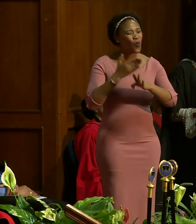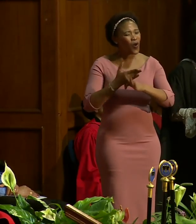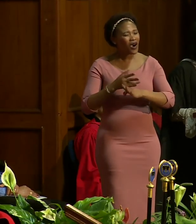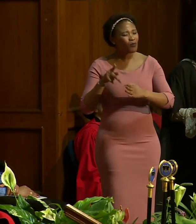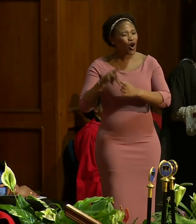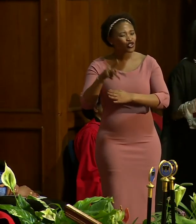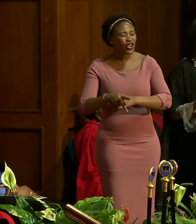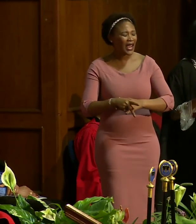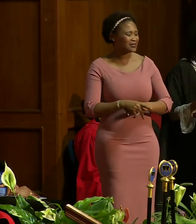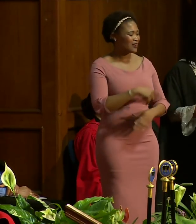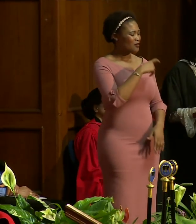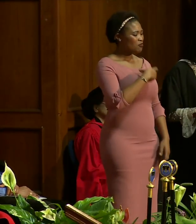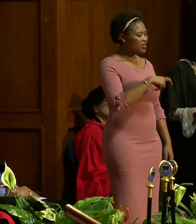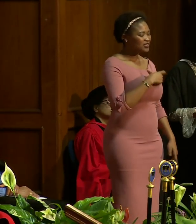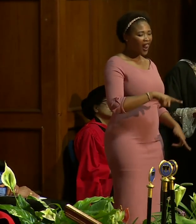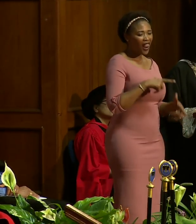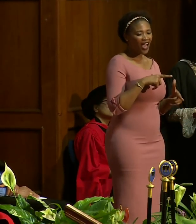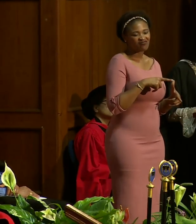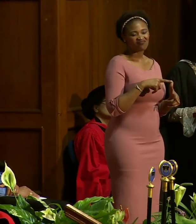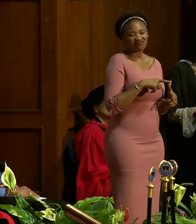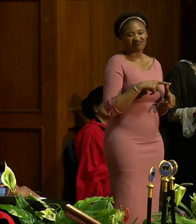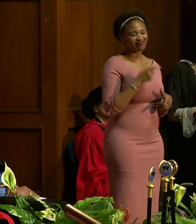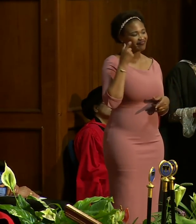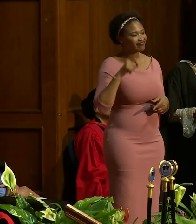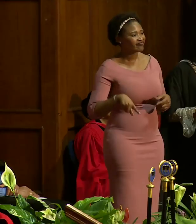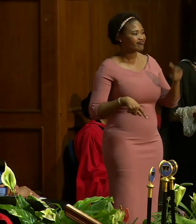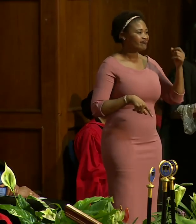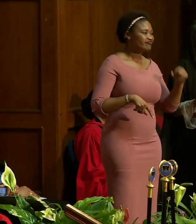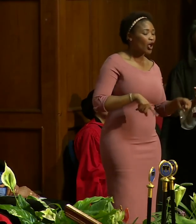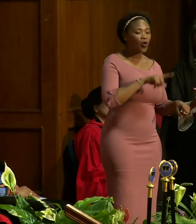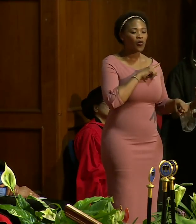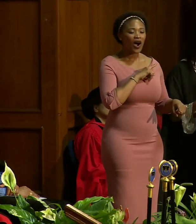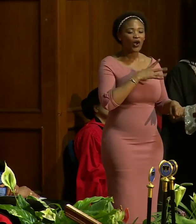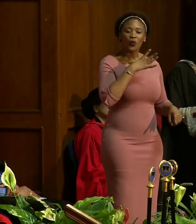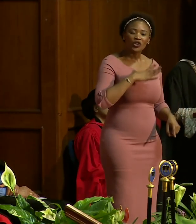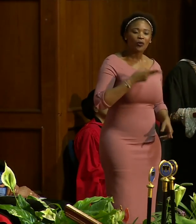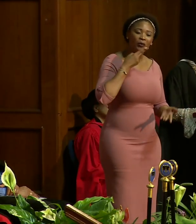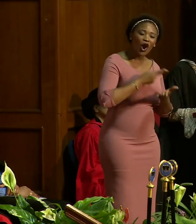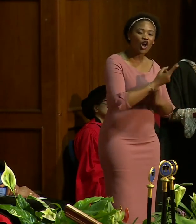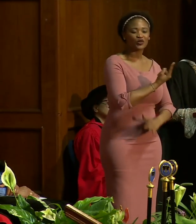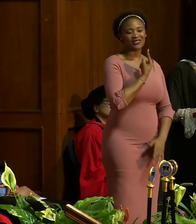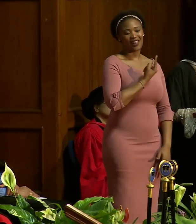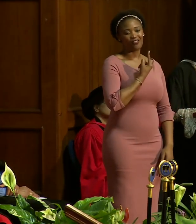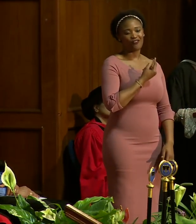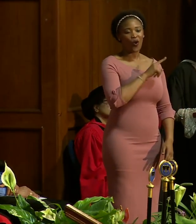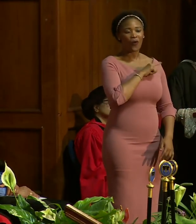it's just too much, so much easier not to be honest with yourself, because nobody will know anyway,